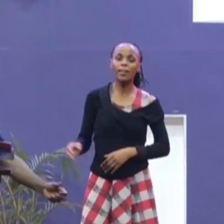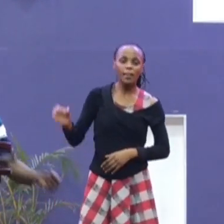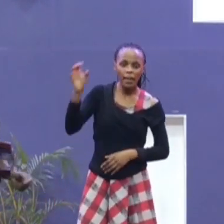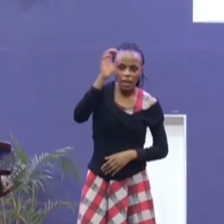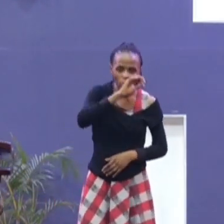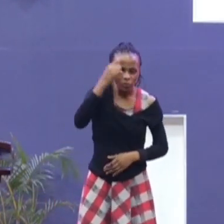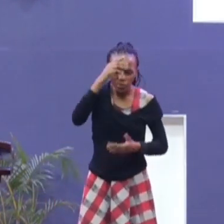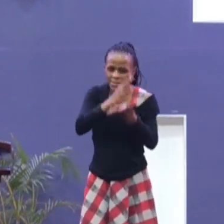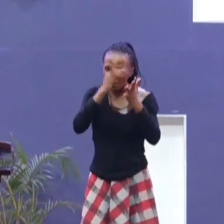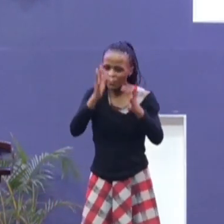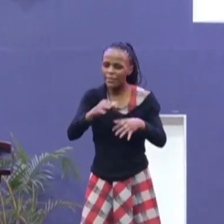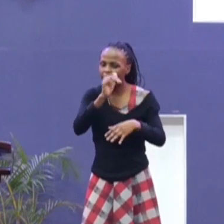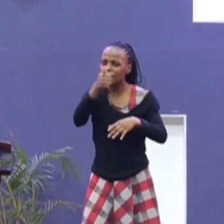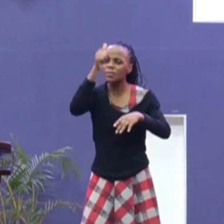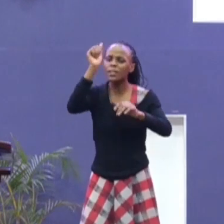can touch